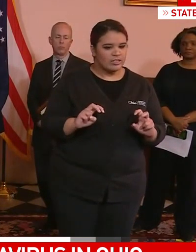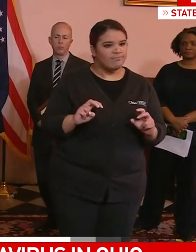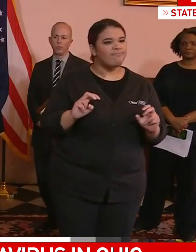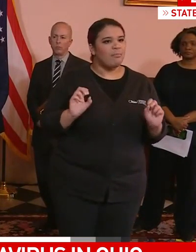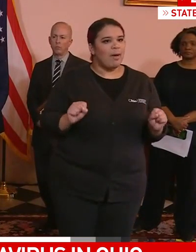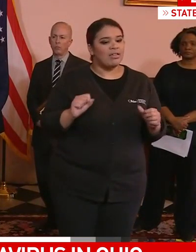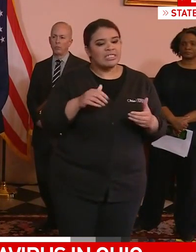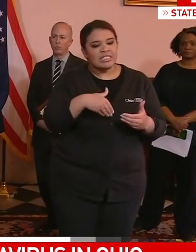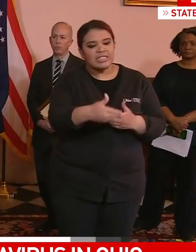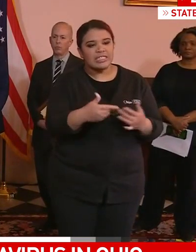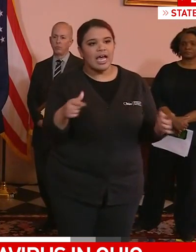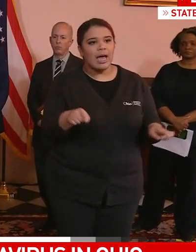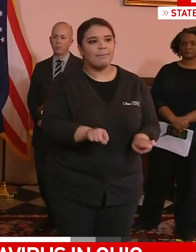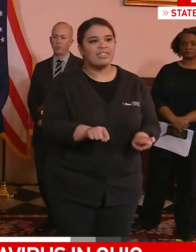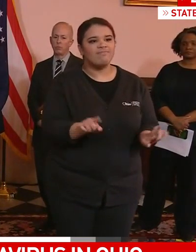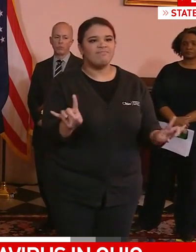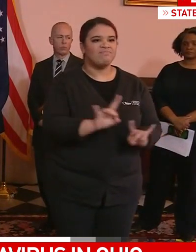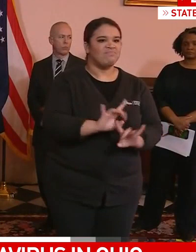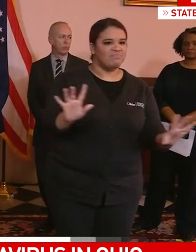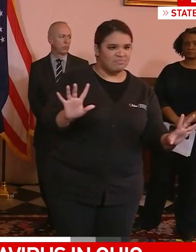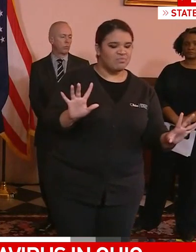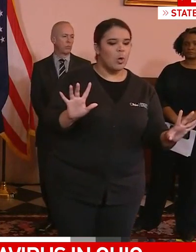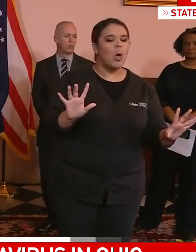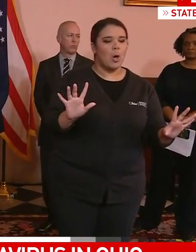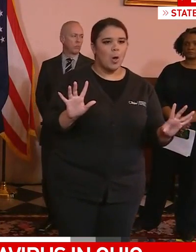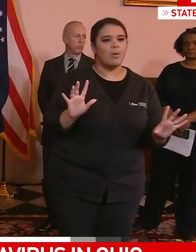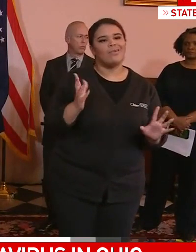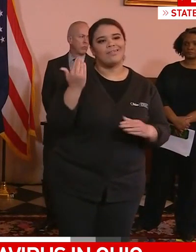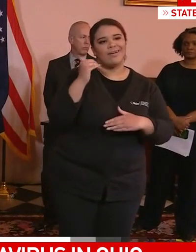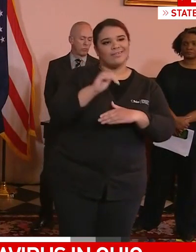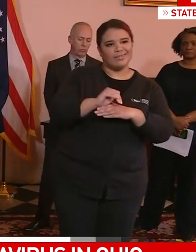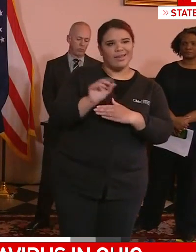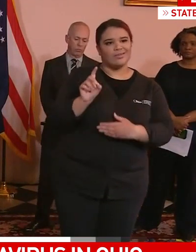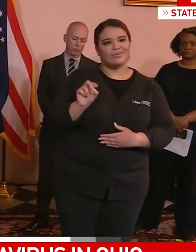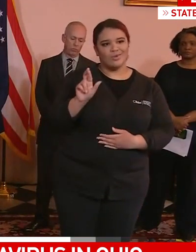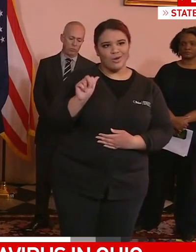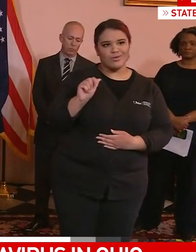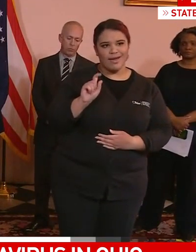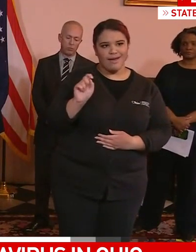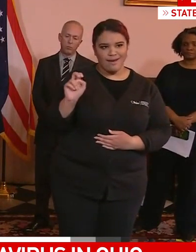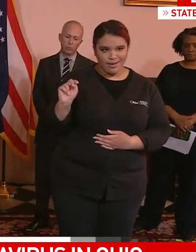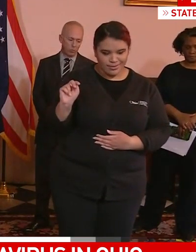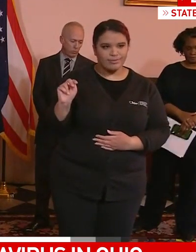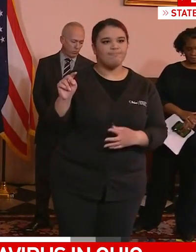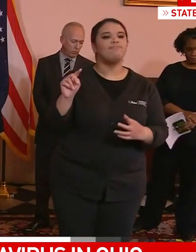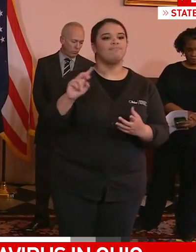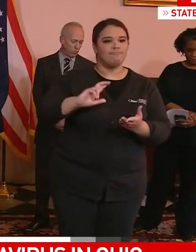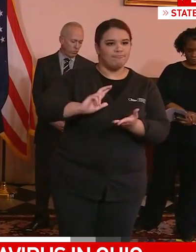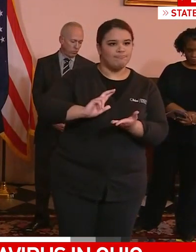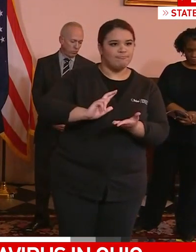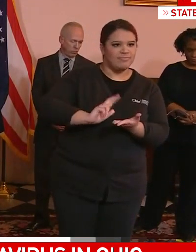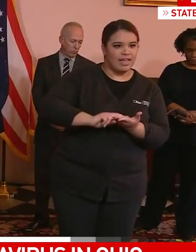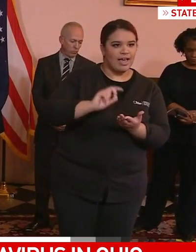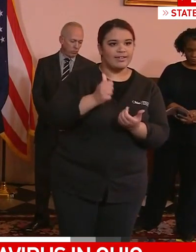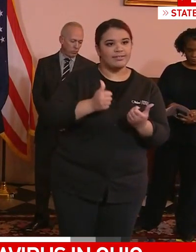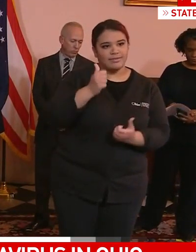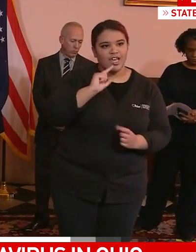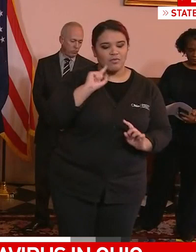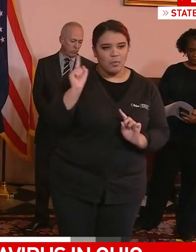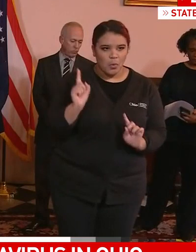order by Dr. Acton was issued last night, shortly after 10